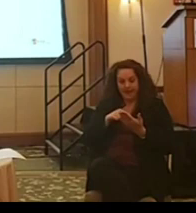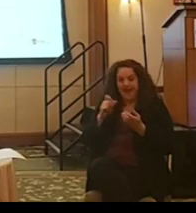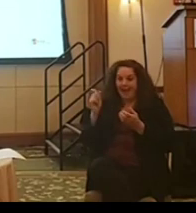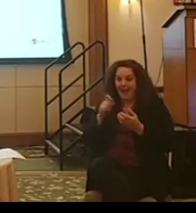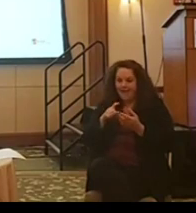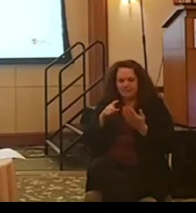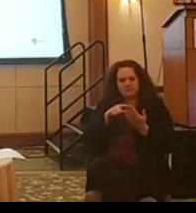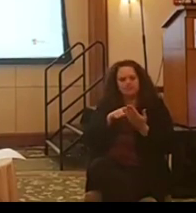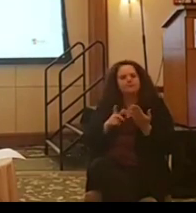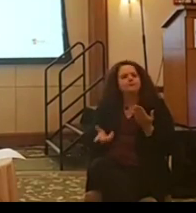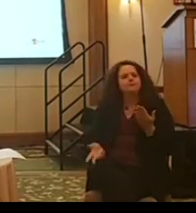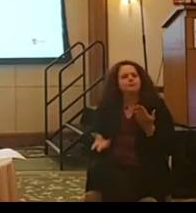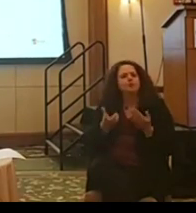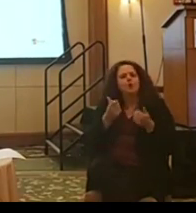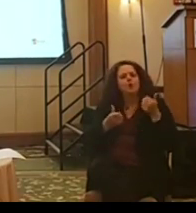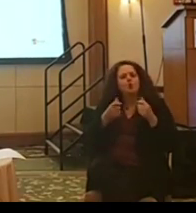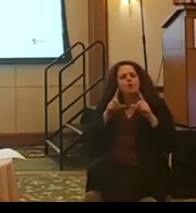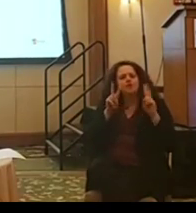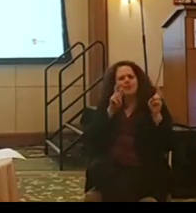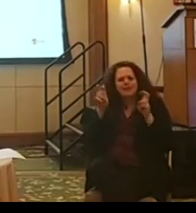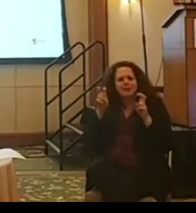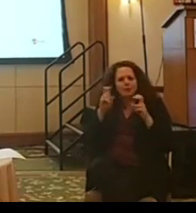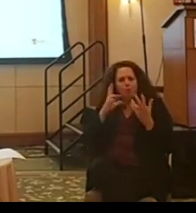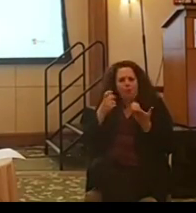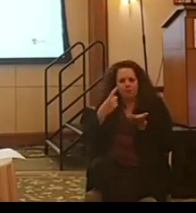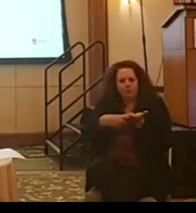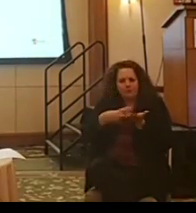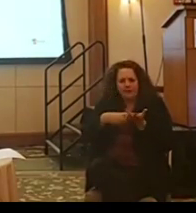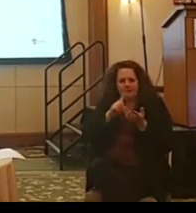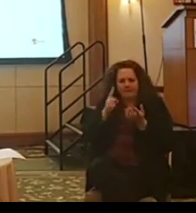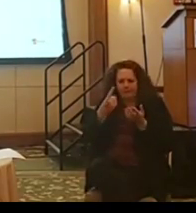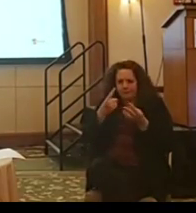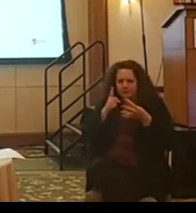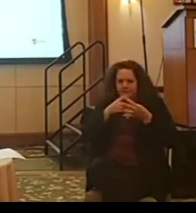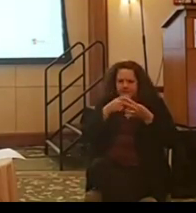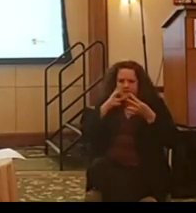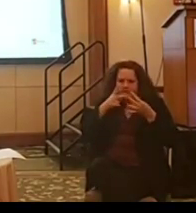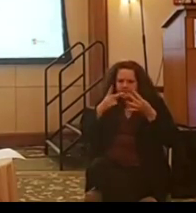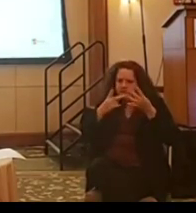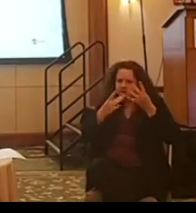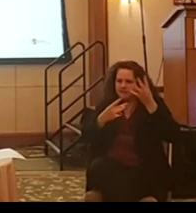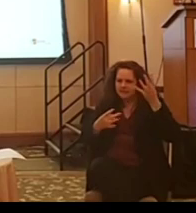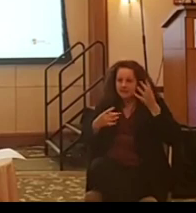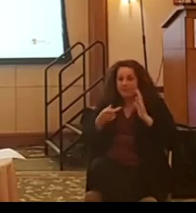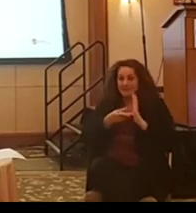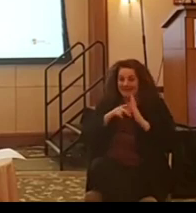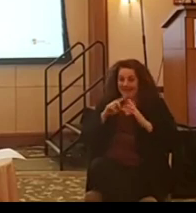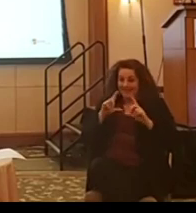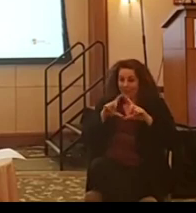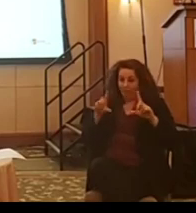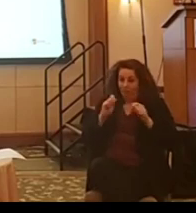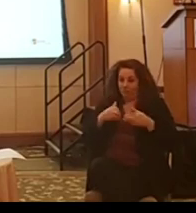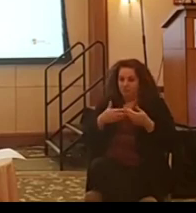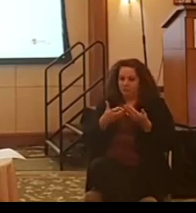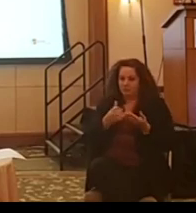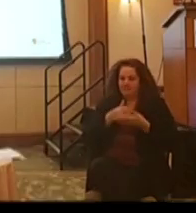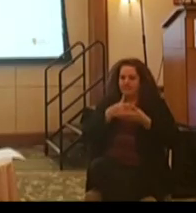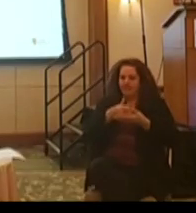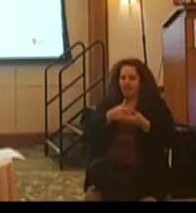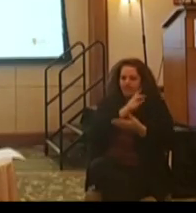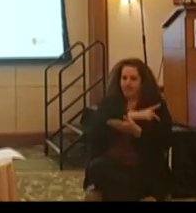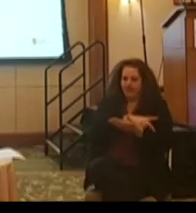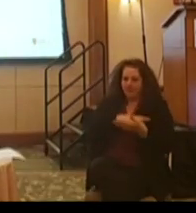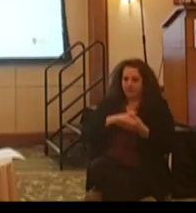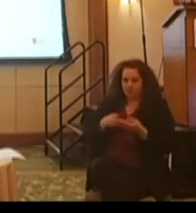like to discuss first? And so really the idea of the tool was it created a space for patients to engage